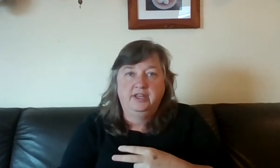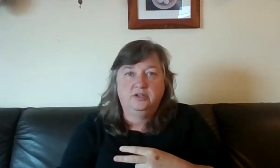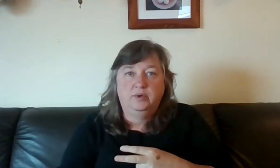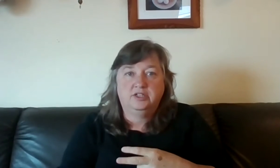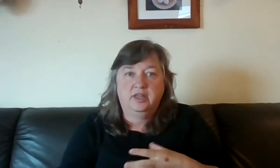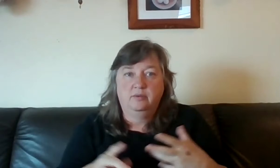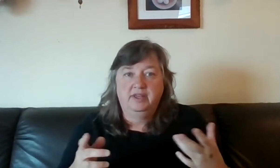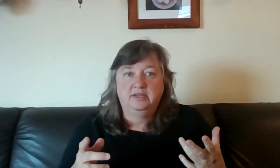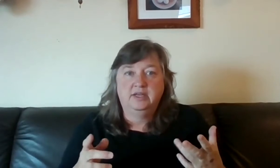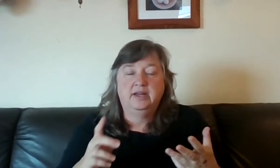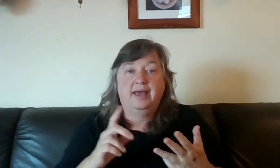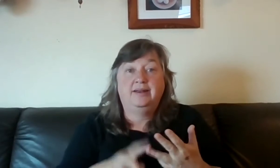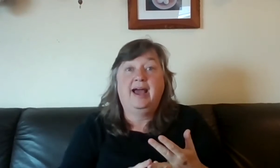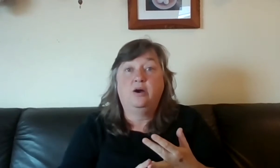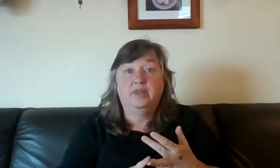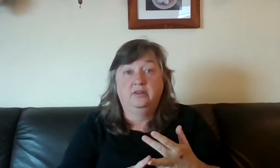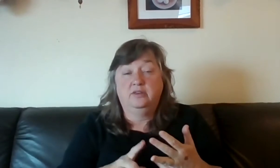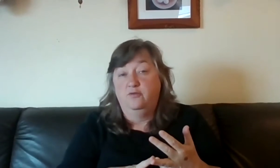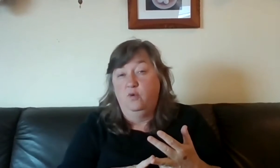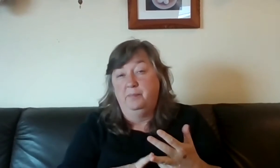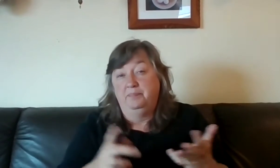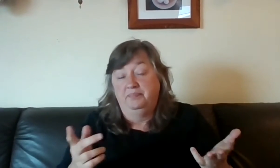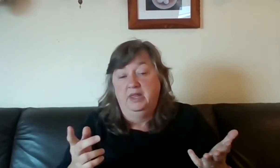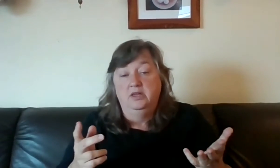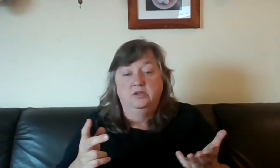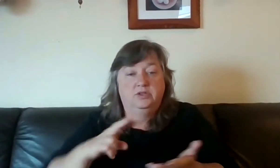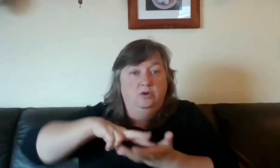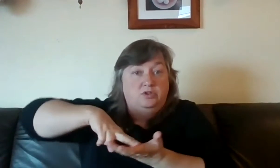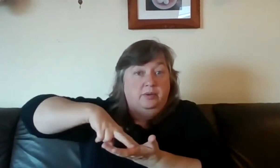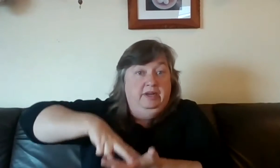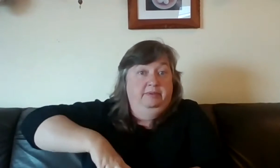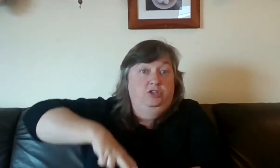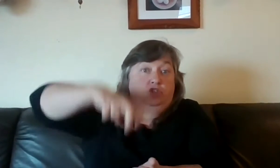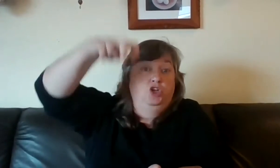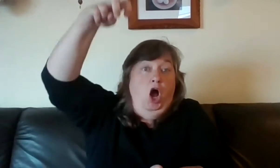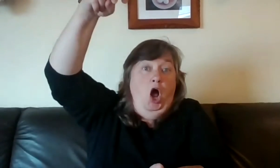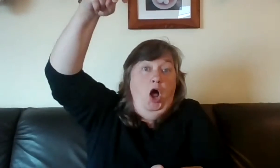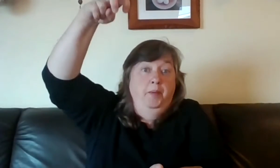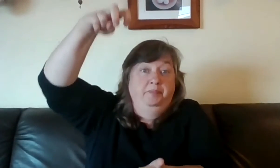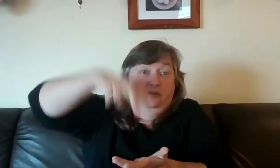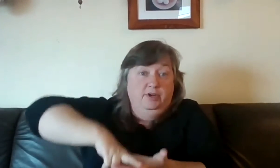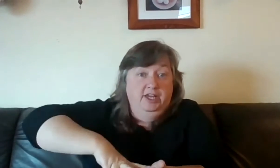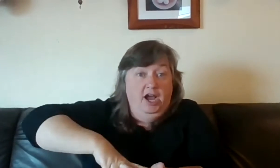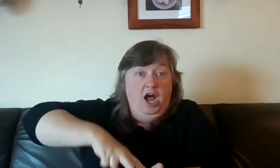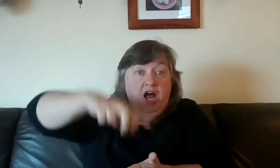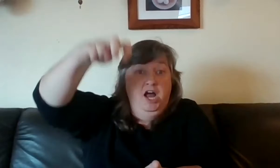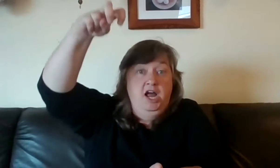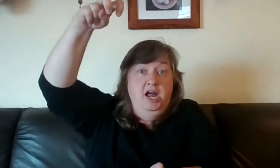to which they are being done and how they look, the form. So somebody could be jumping really